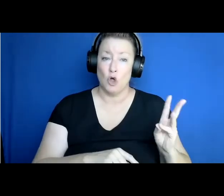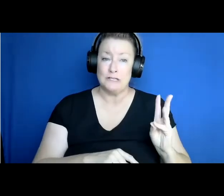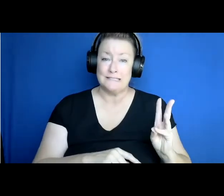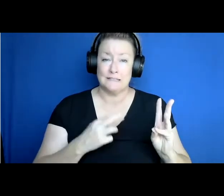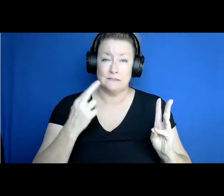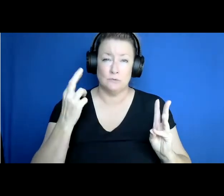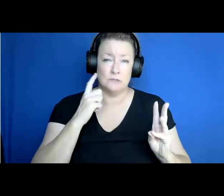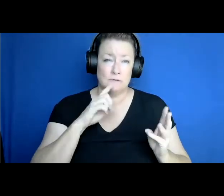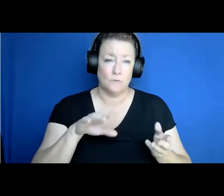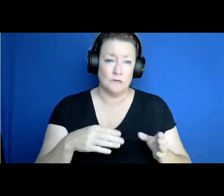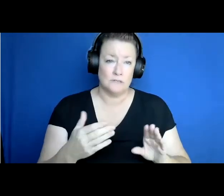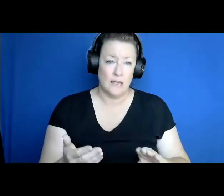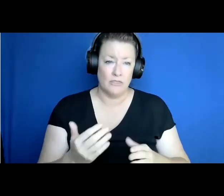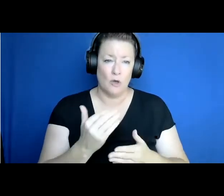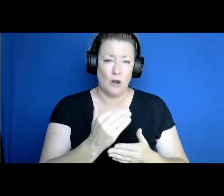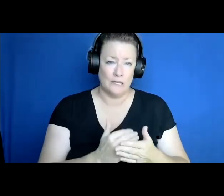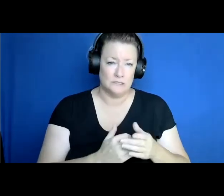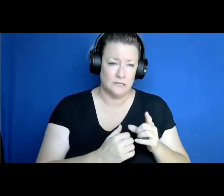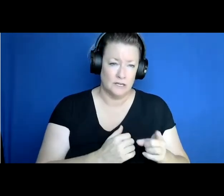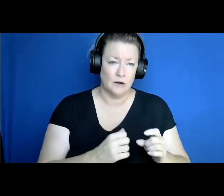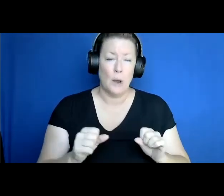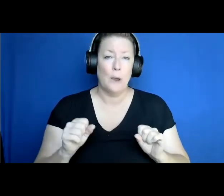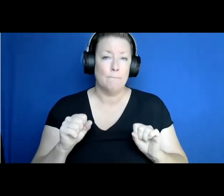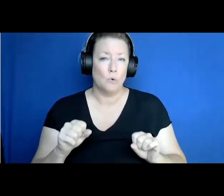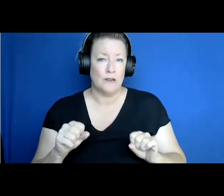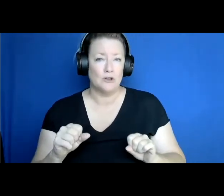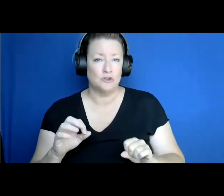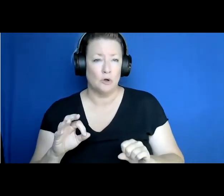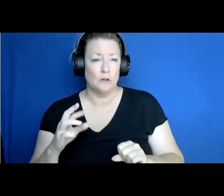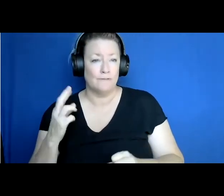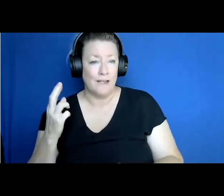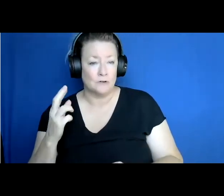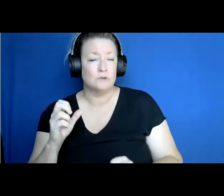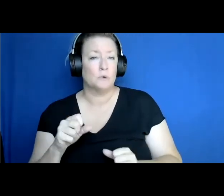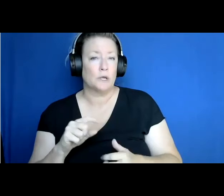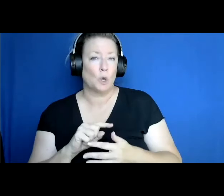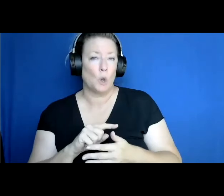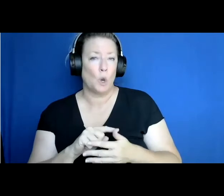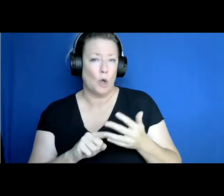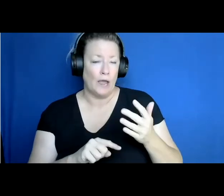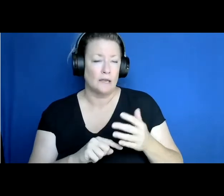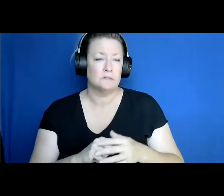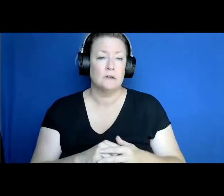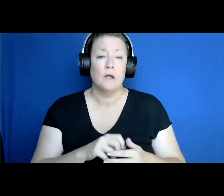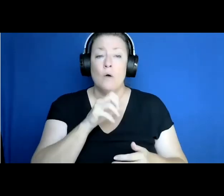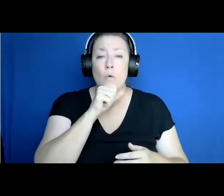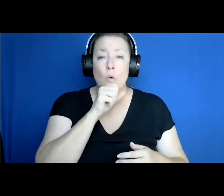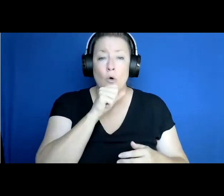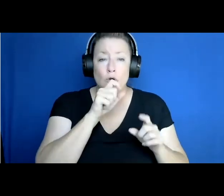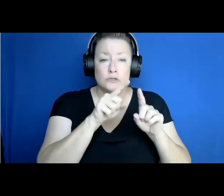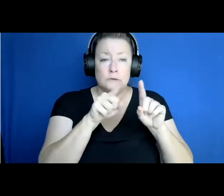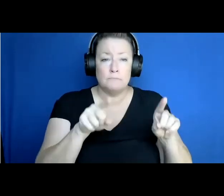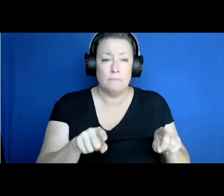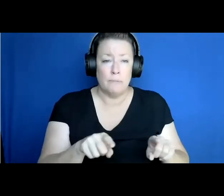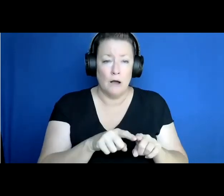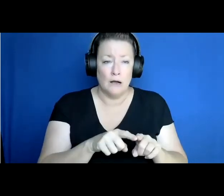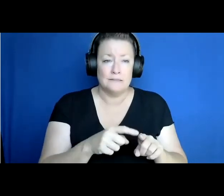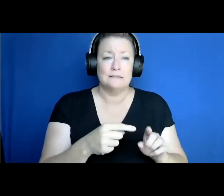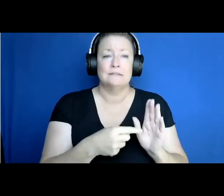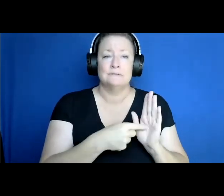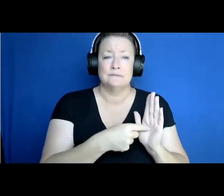listed here and the potential factors that we would look at. The orange box indicates the ones for